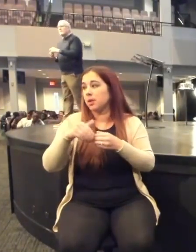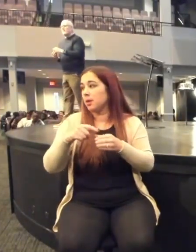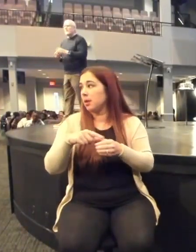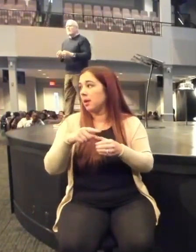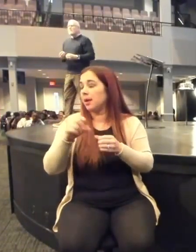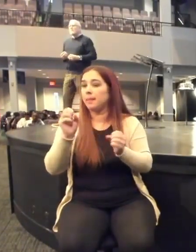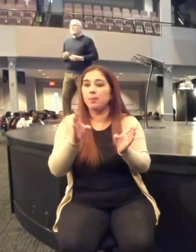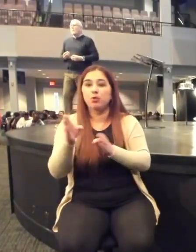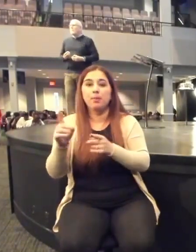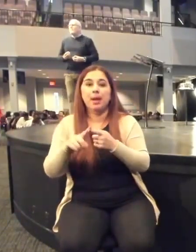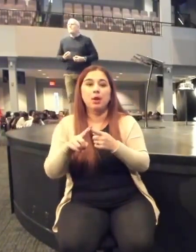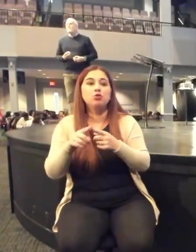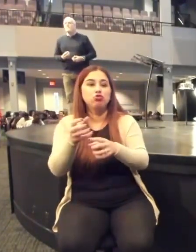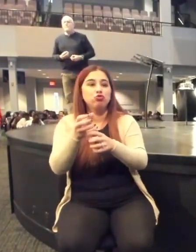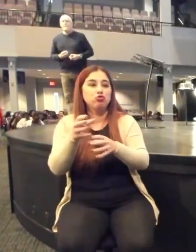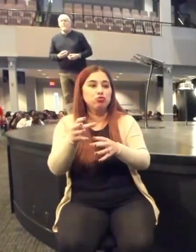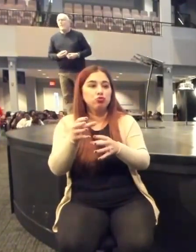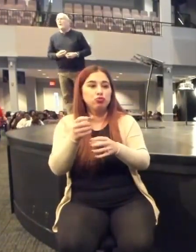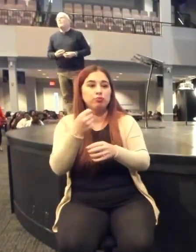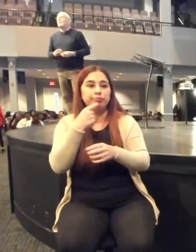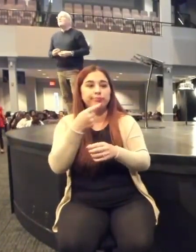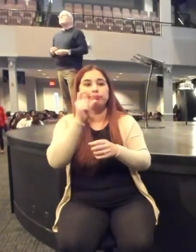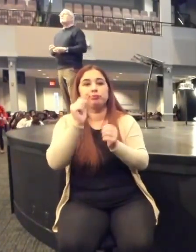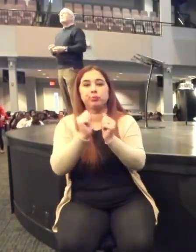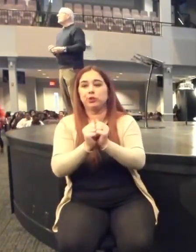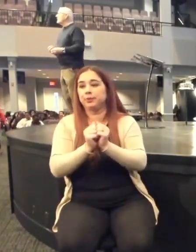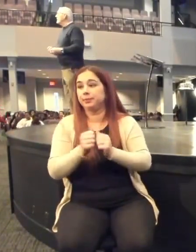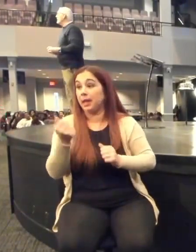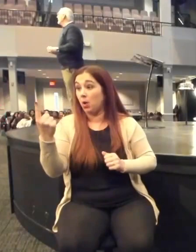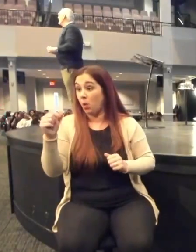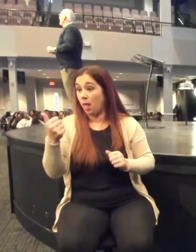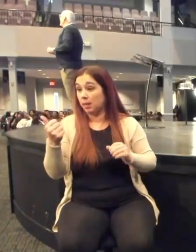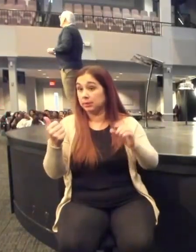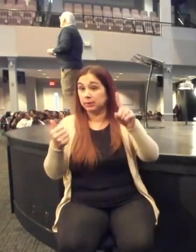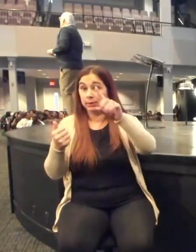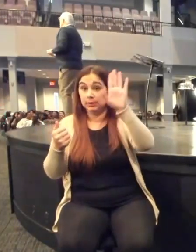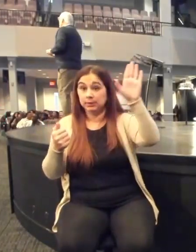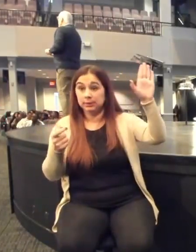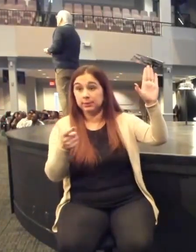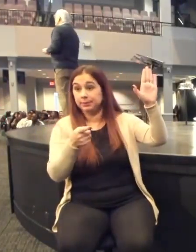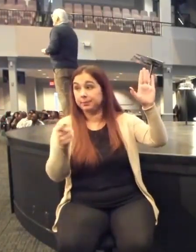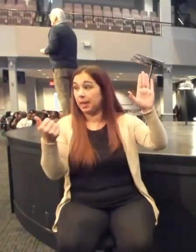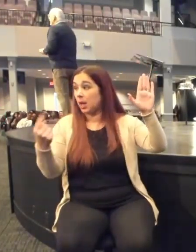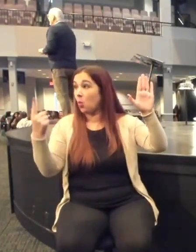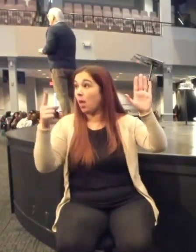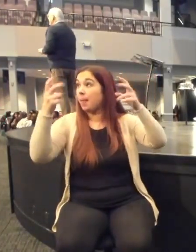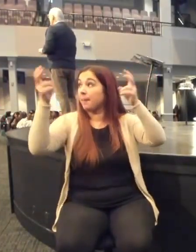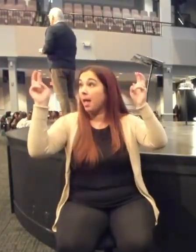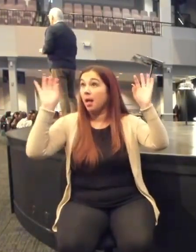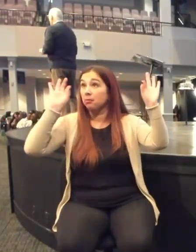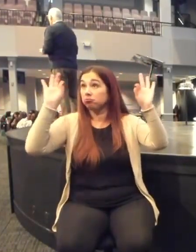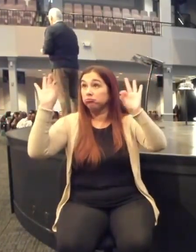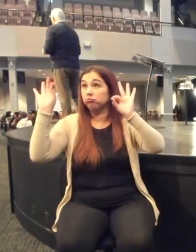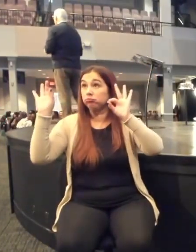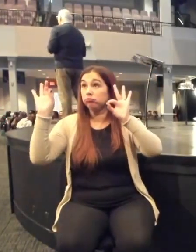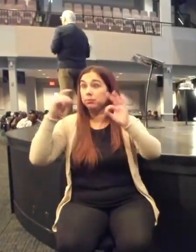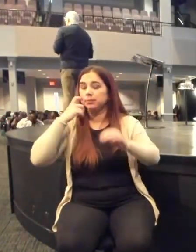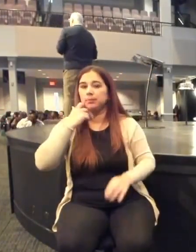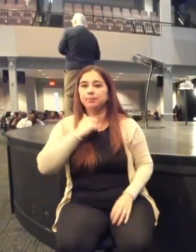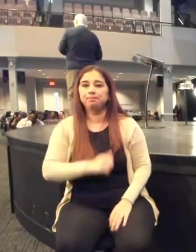to receive together in just a moment. Anybody else need a... Anybody up in the balcony? Fantastic.